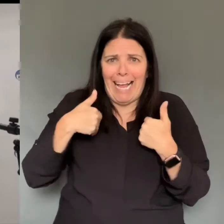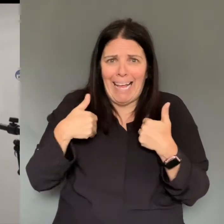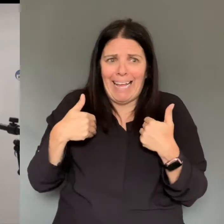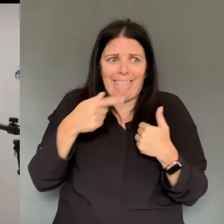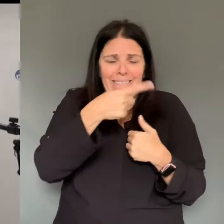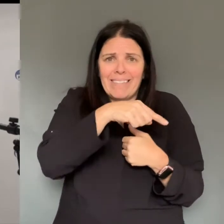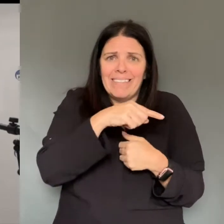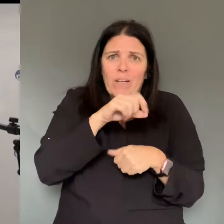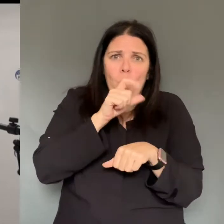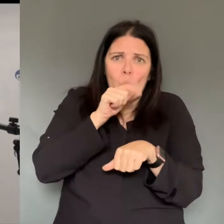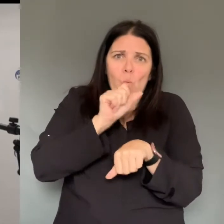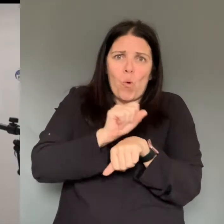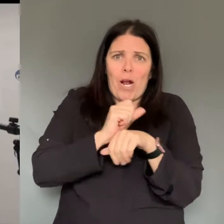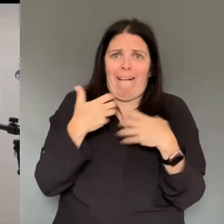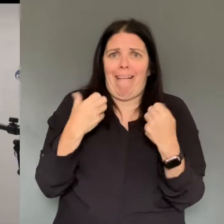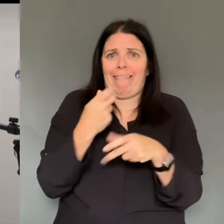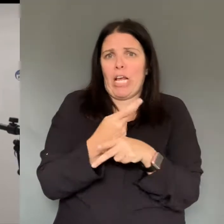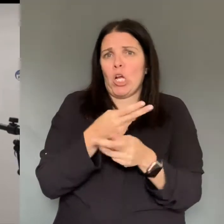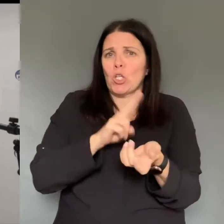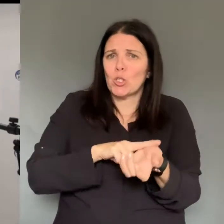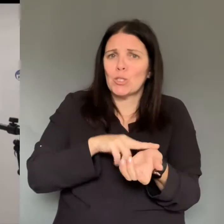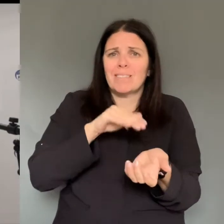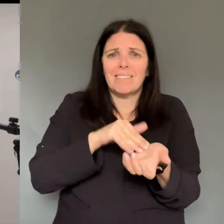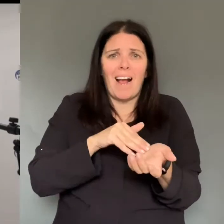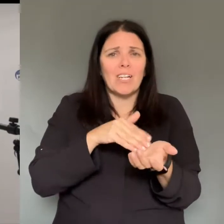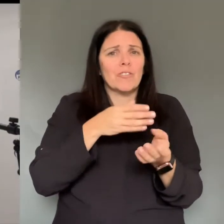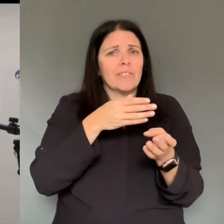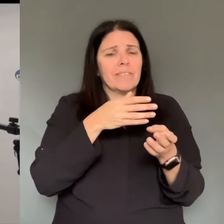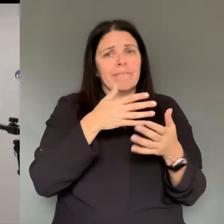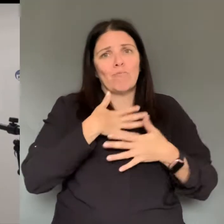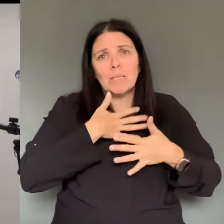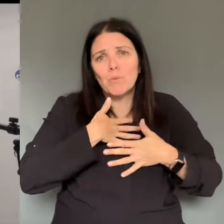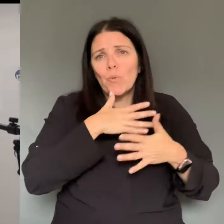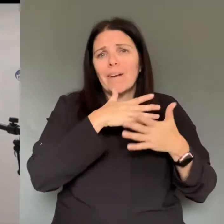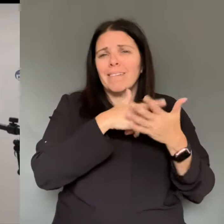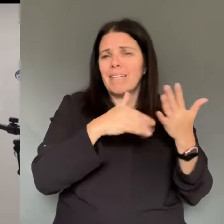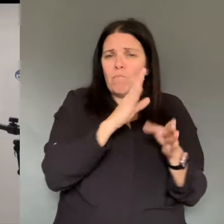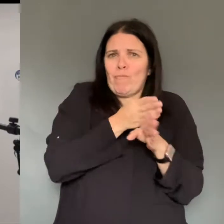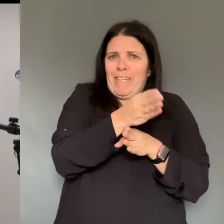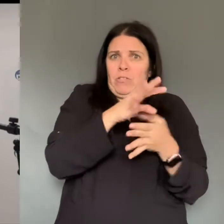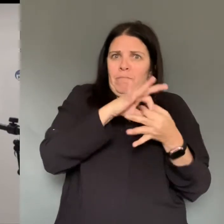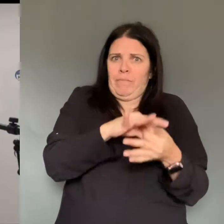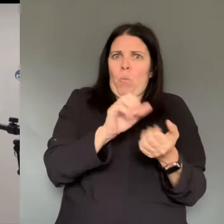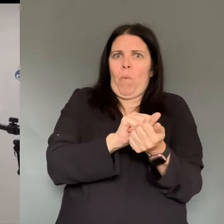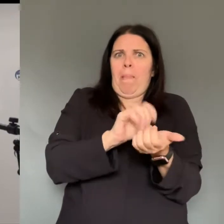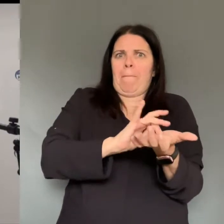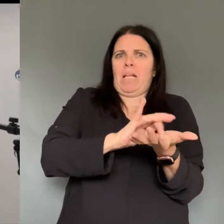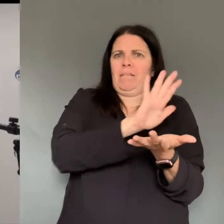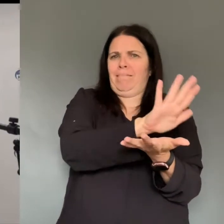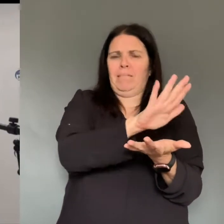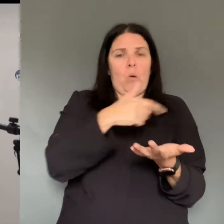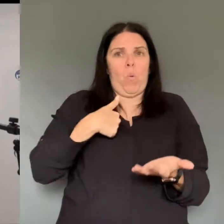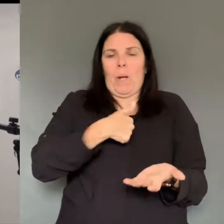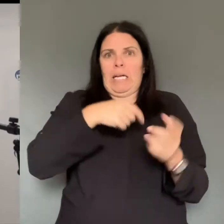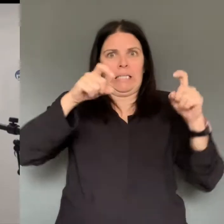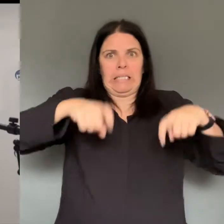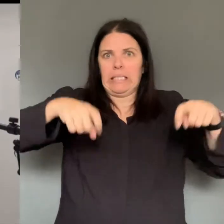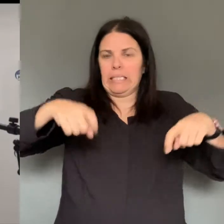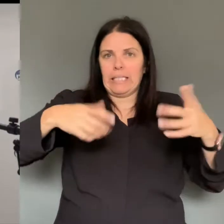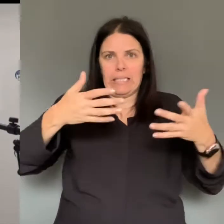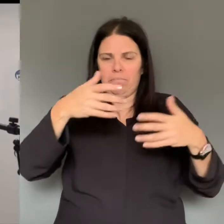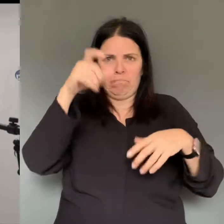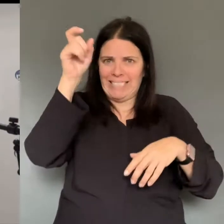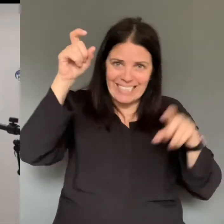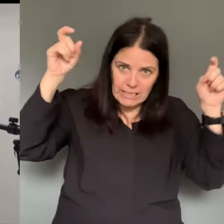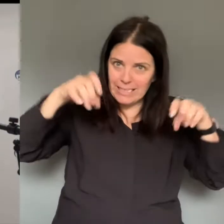mandated, can be made, maybe have to travel less often. I think those are some of the measures that we can think. We don't want to take